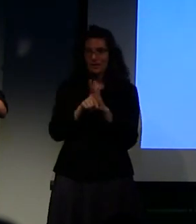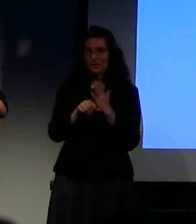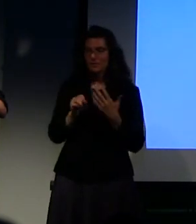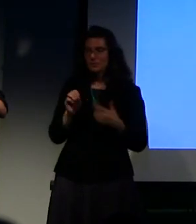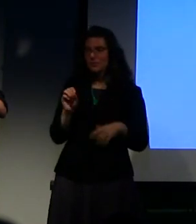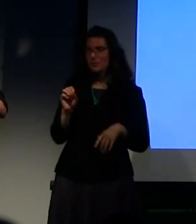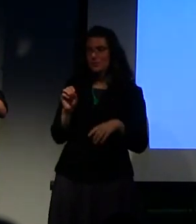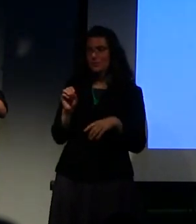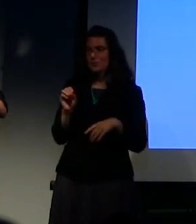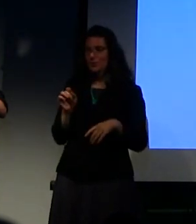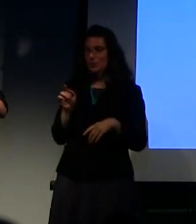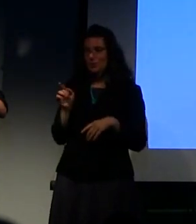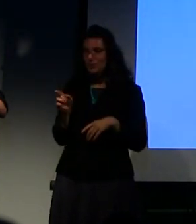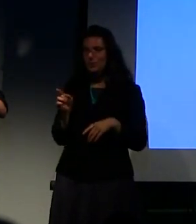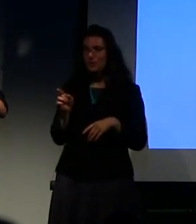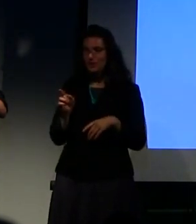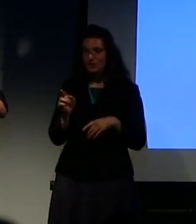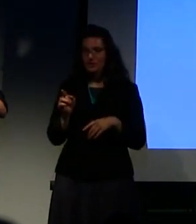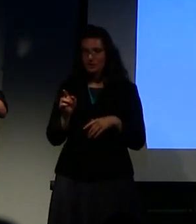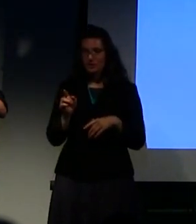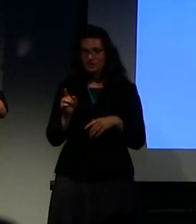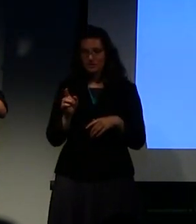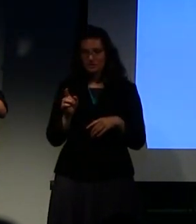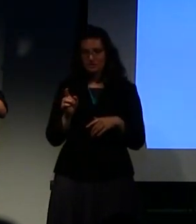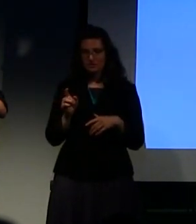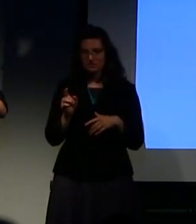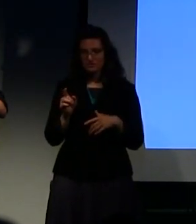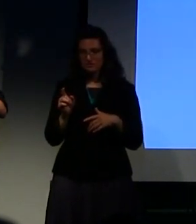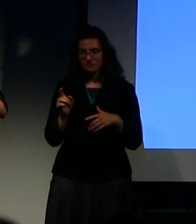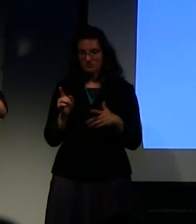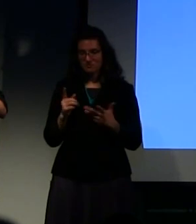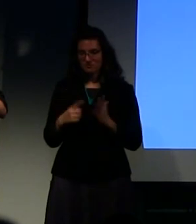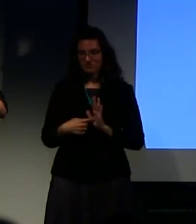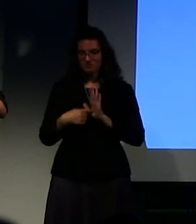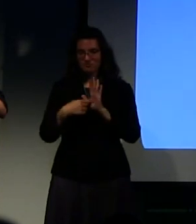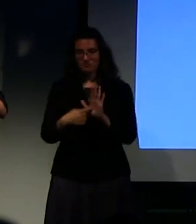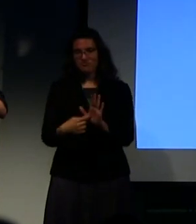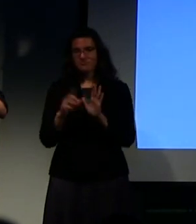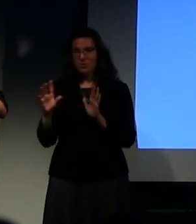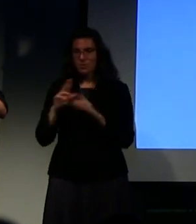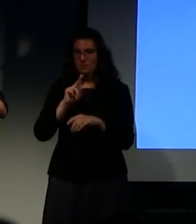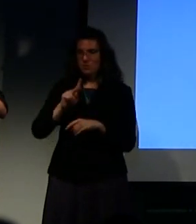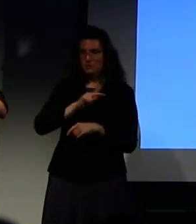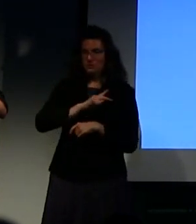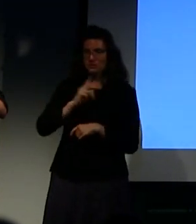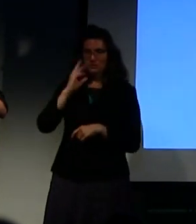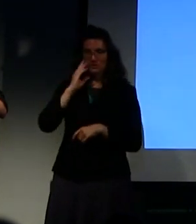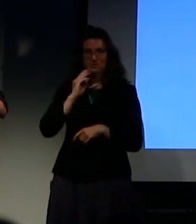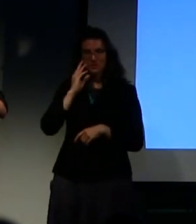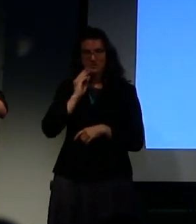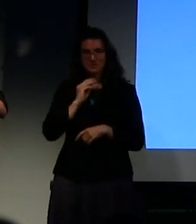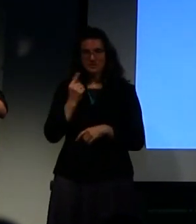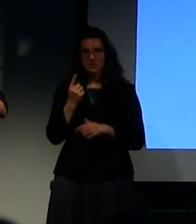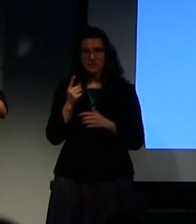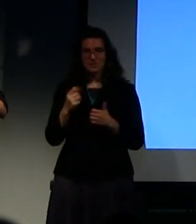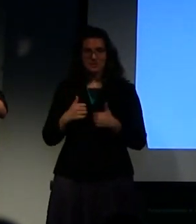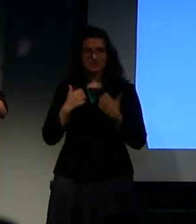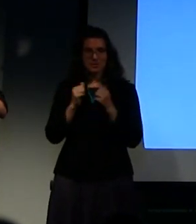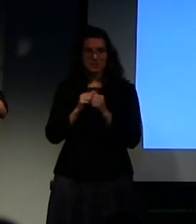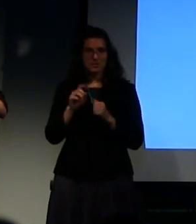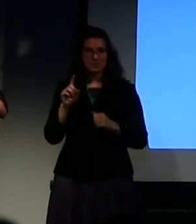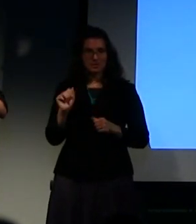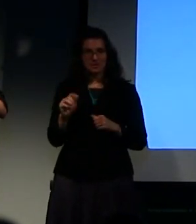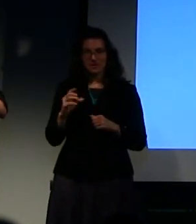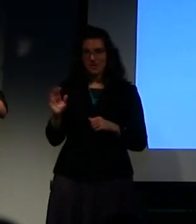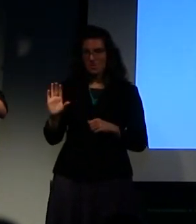coming to where you are through your personal experience as someone living within this mode